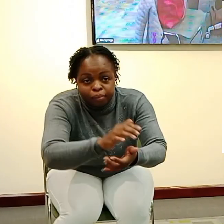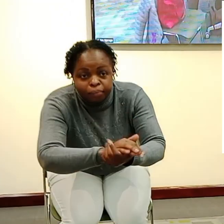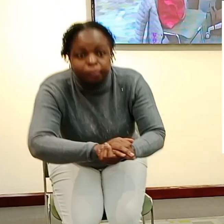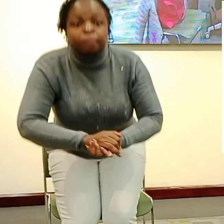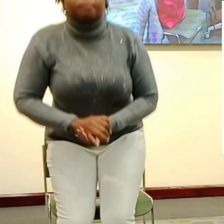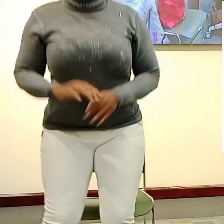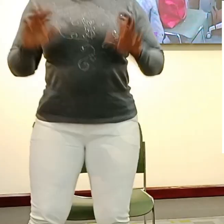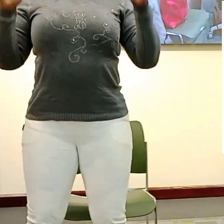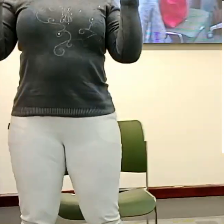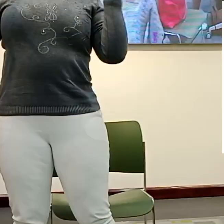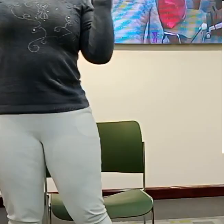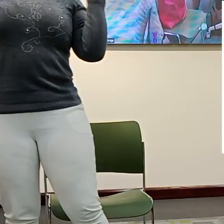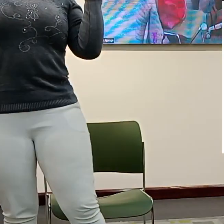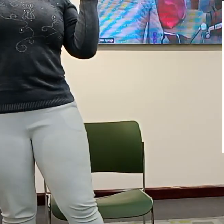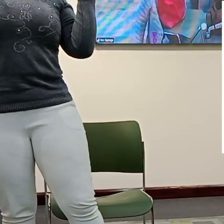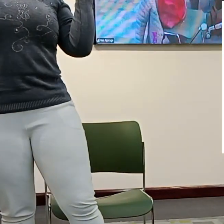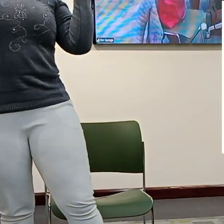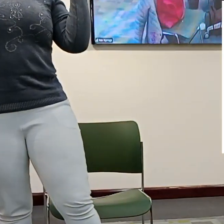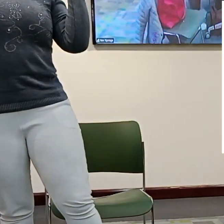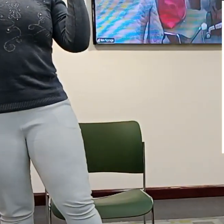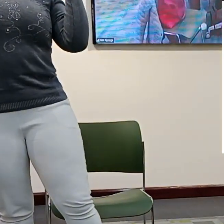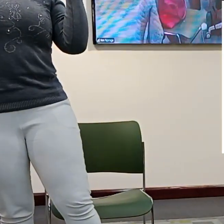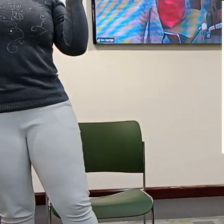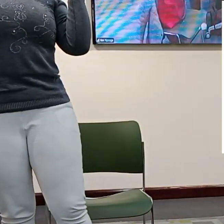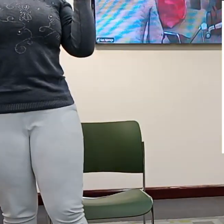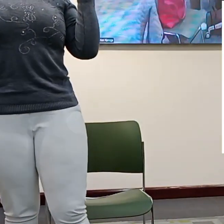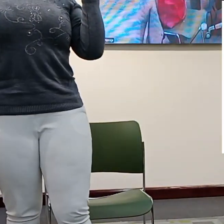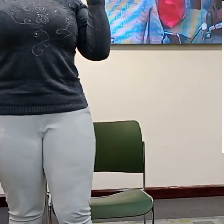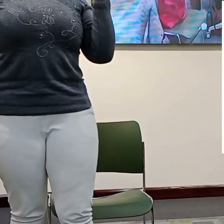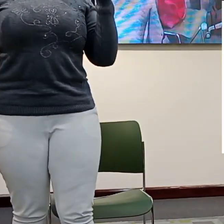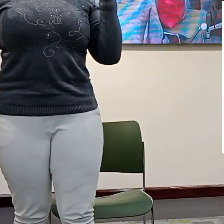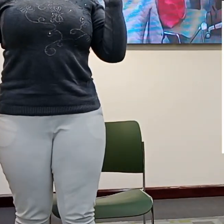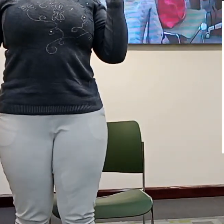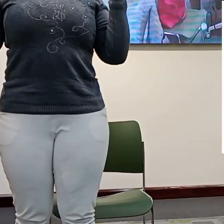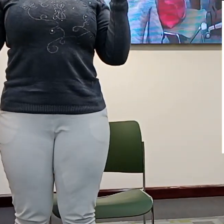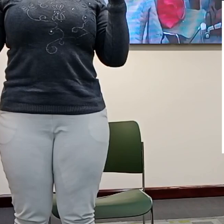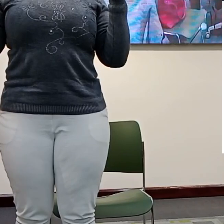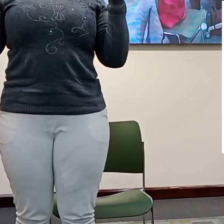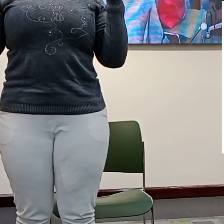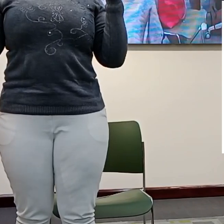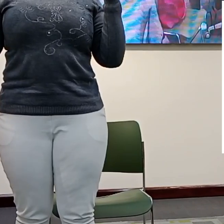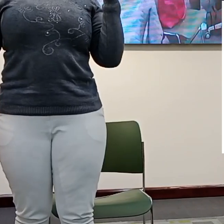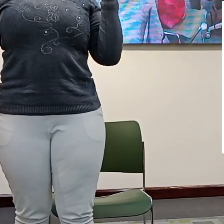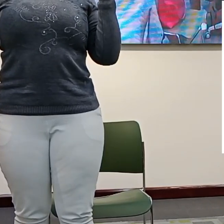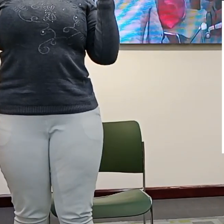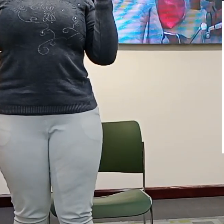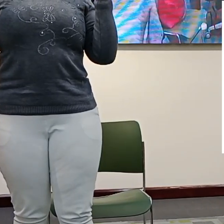We can clap. We can clap until he gets here.